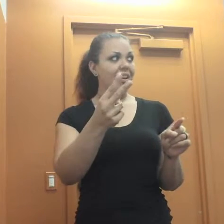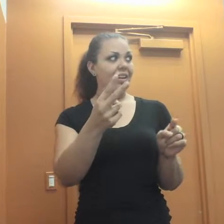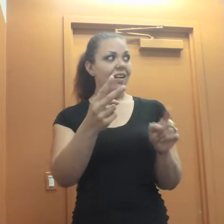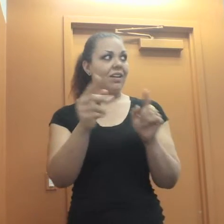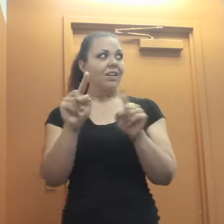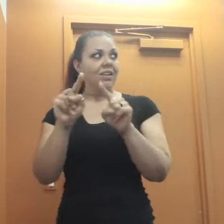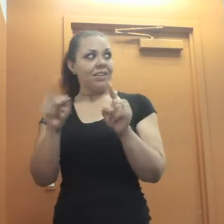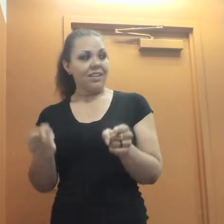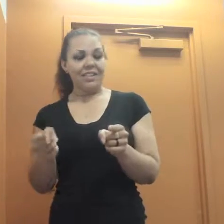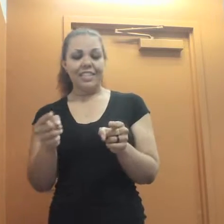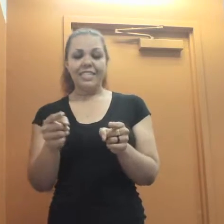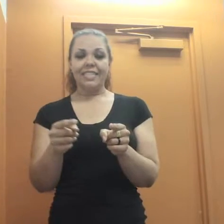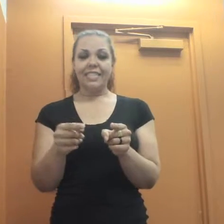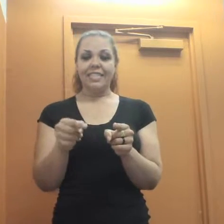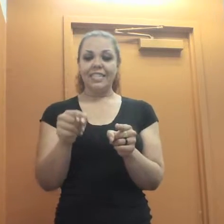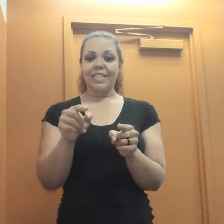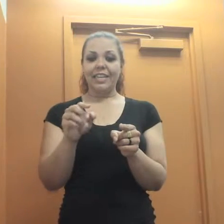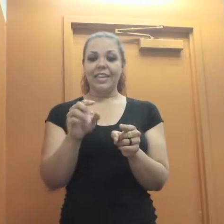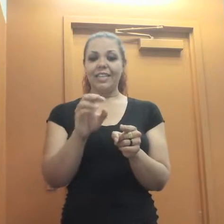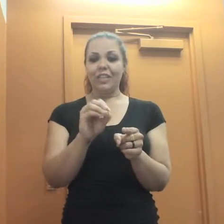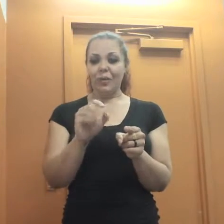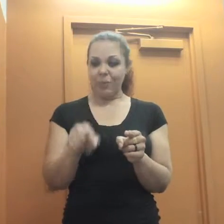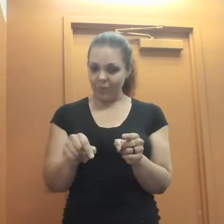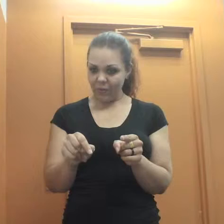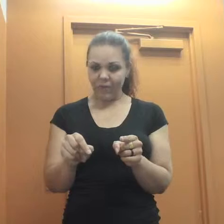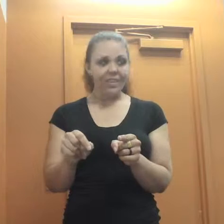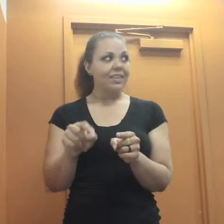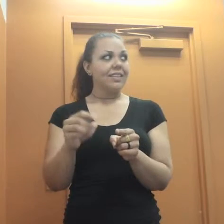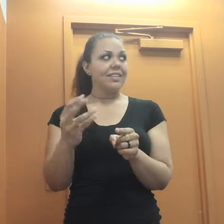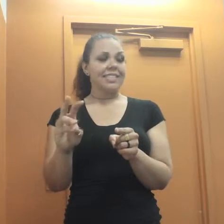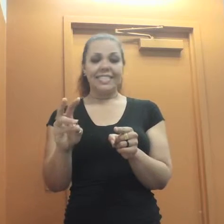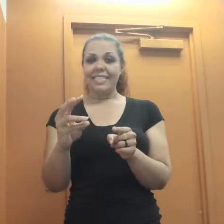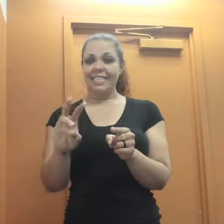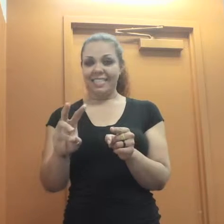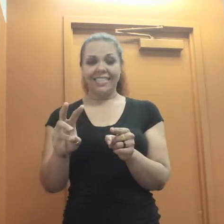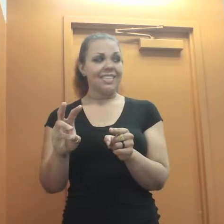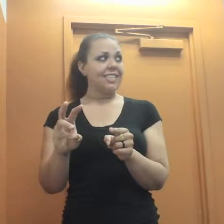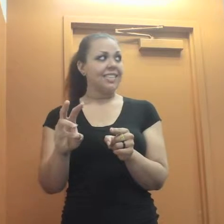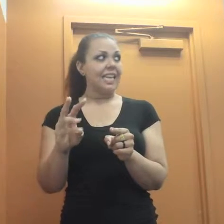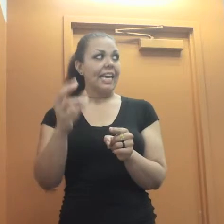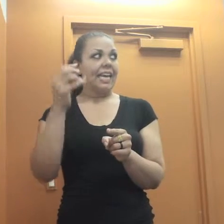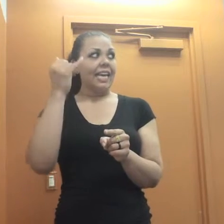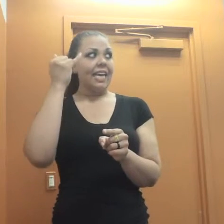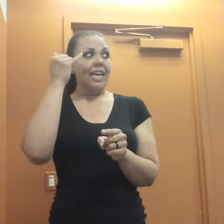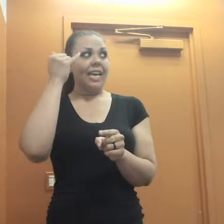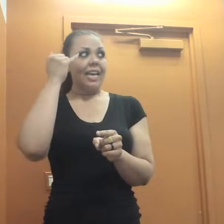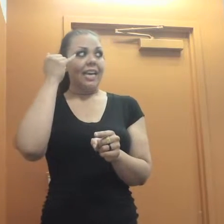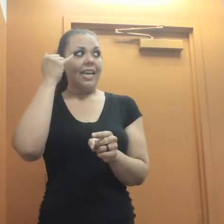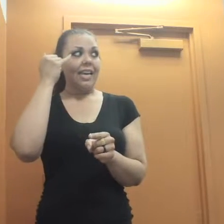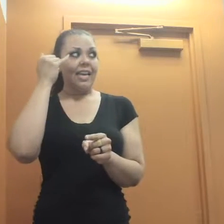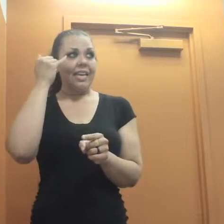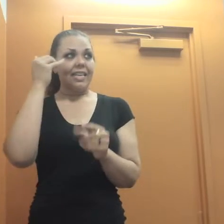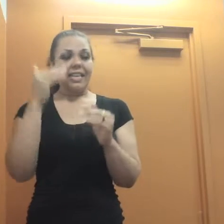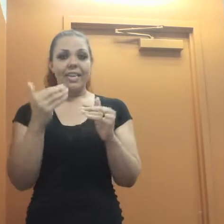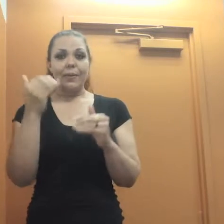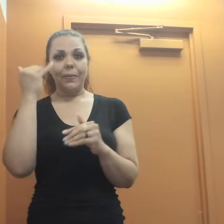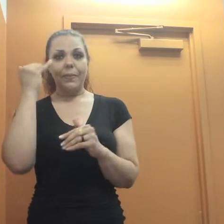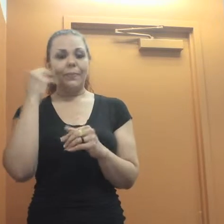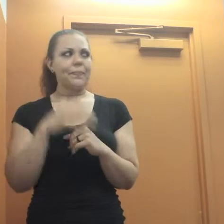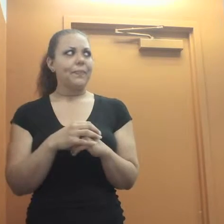molar. If you evaluate this correctly, you'll get an answer of about 290, or 2.9 times 10 to